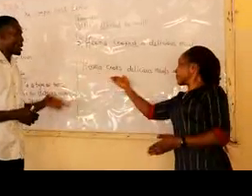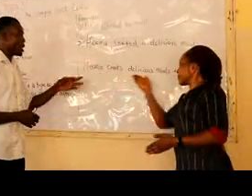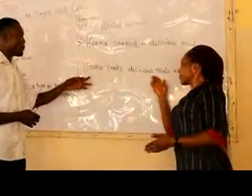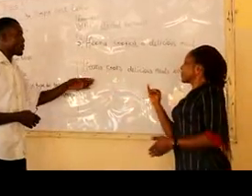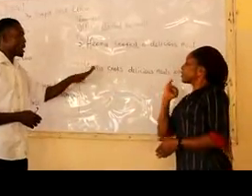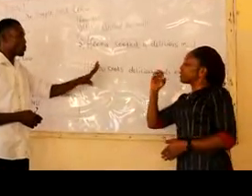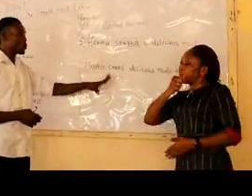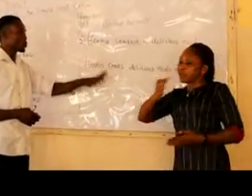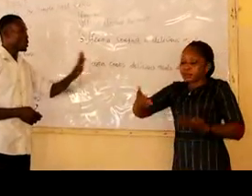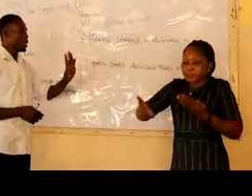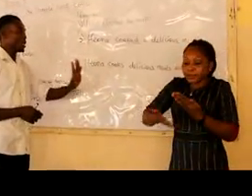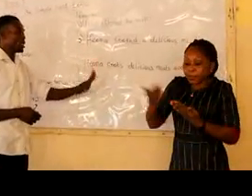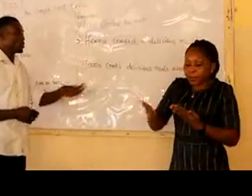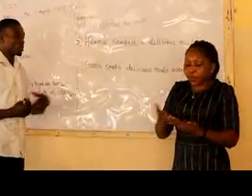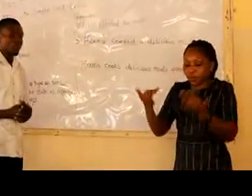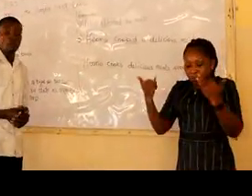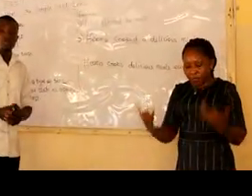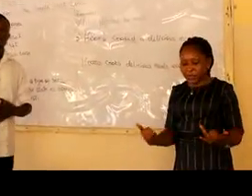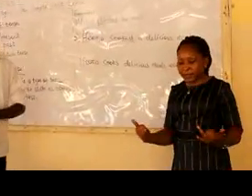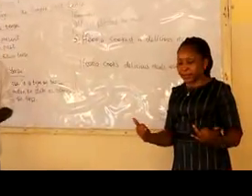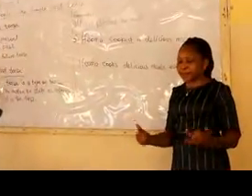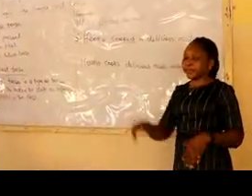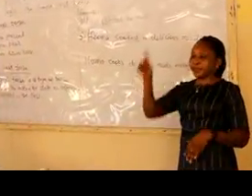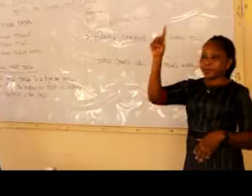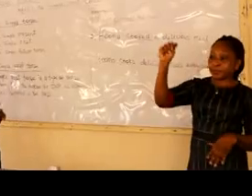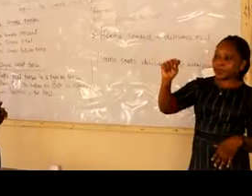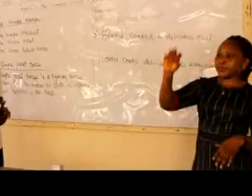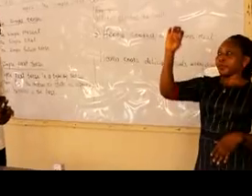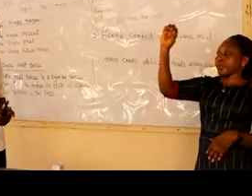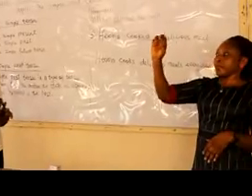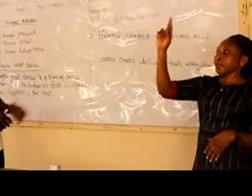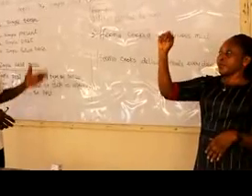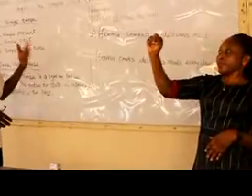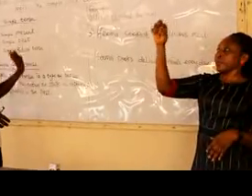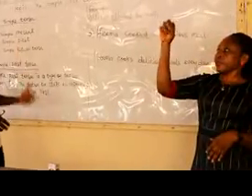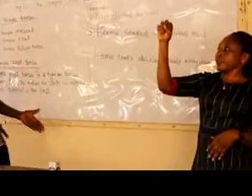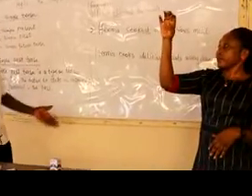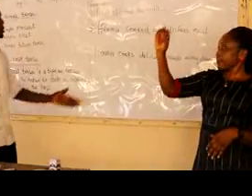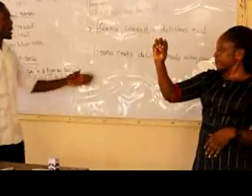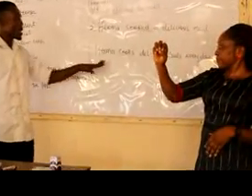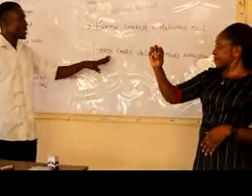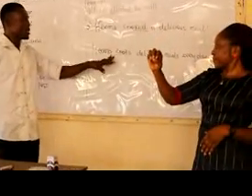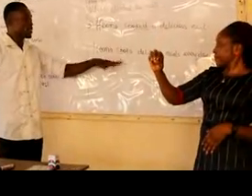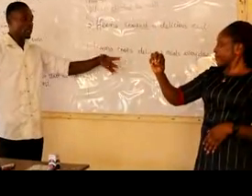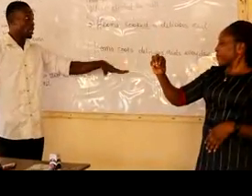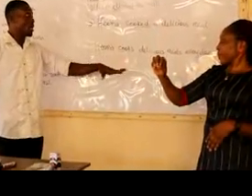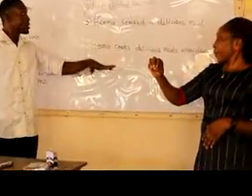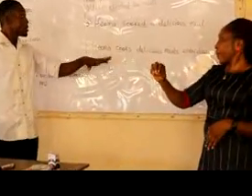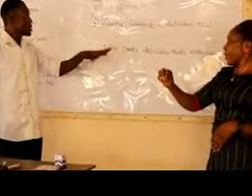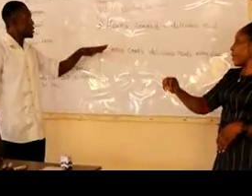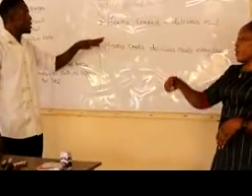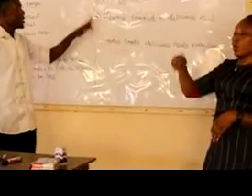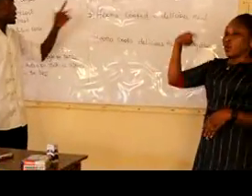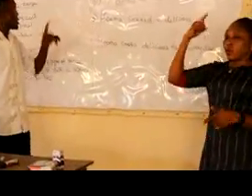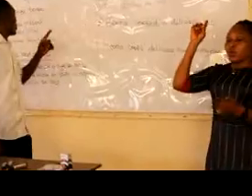tense. Ifeoma cooks delicious meals every day. For we to realize this